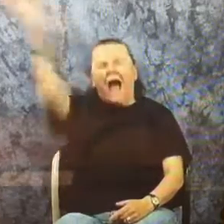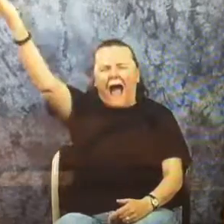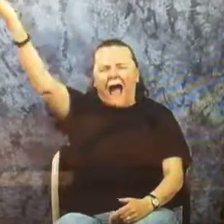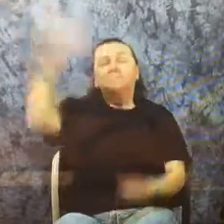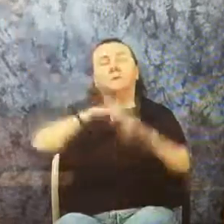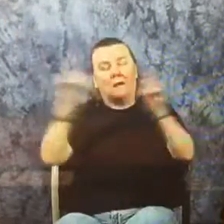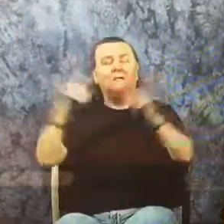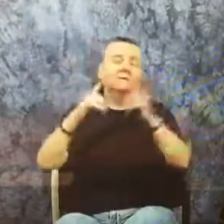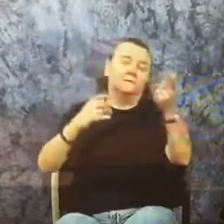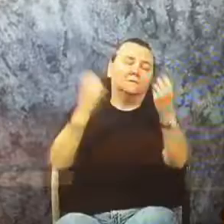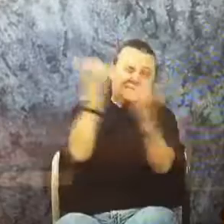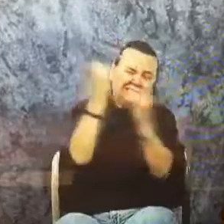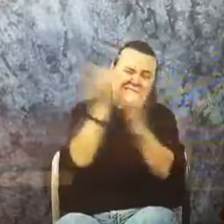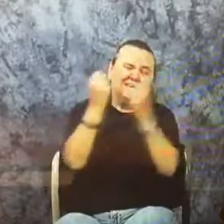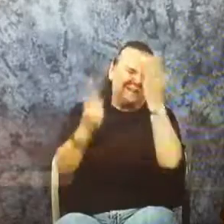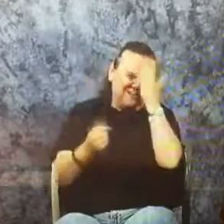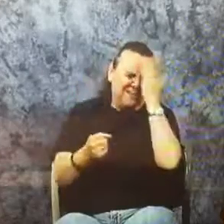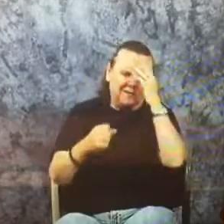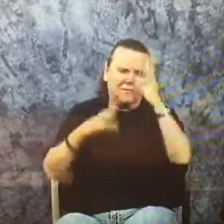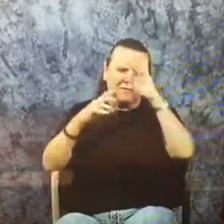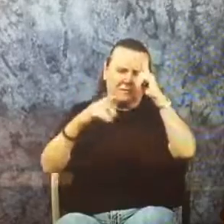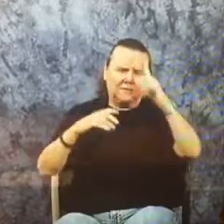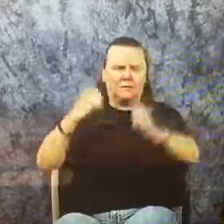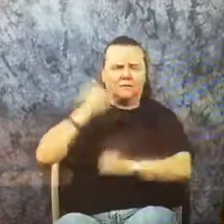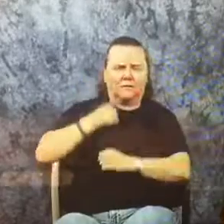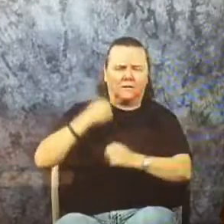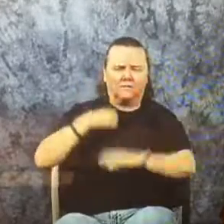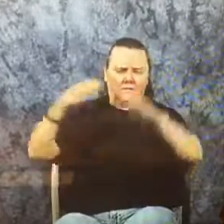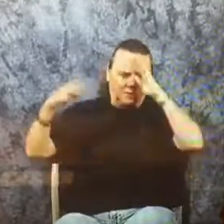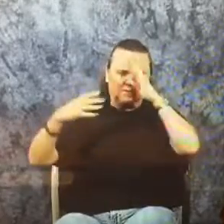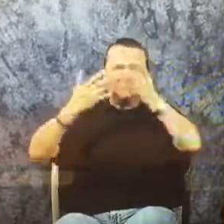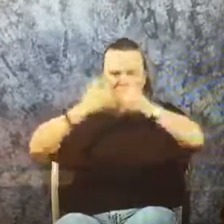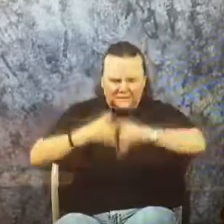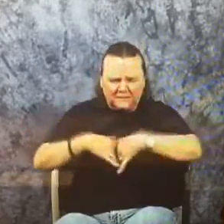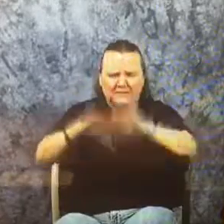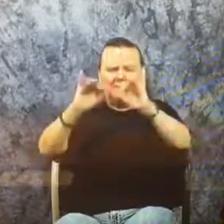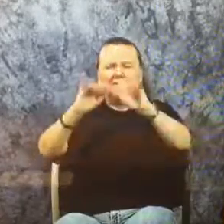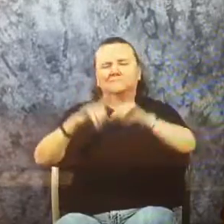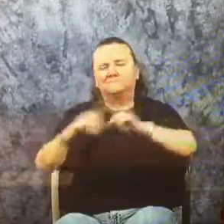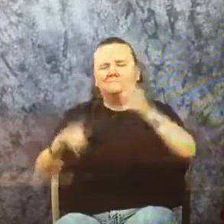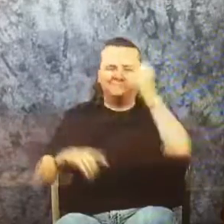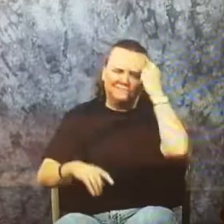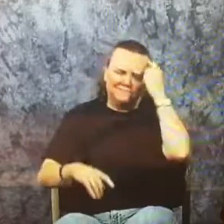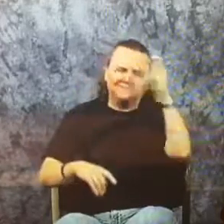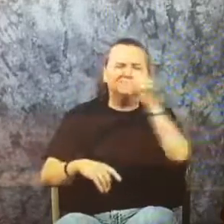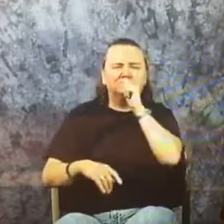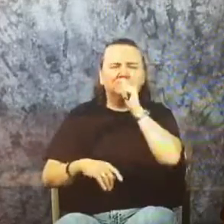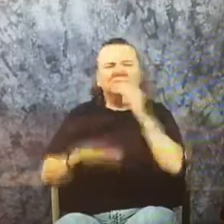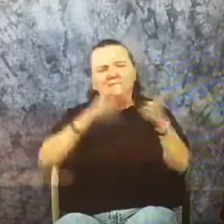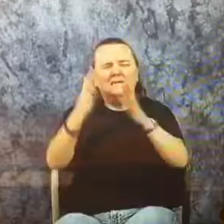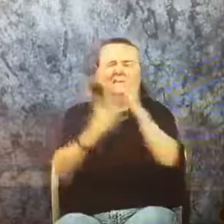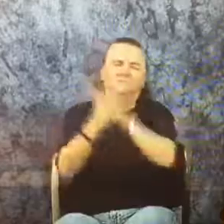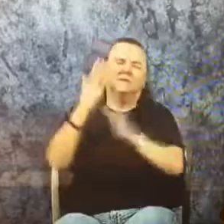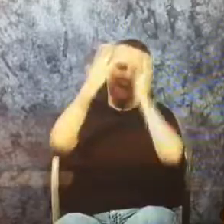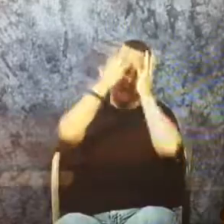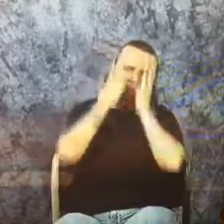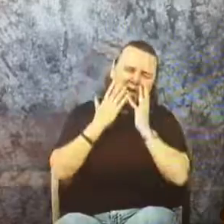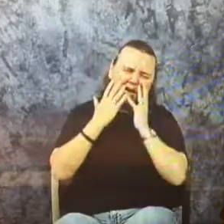OBIN, who kissed IM, and they were in support, but still, people were patient, but